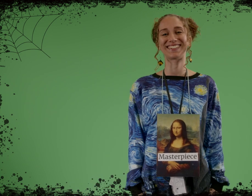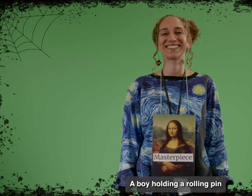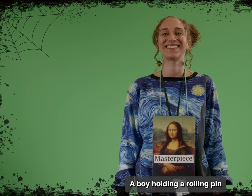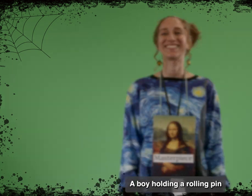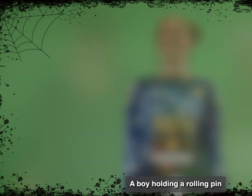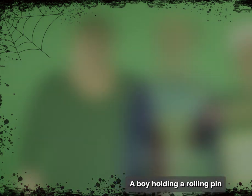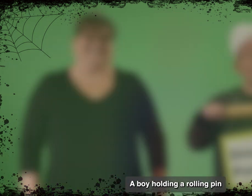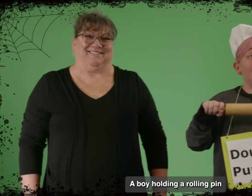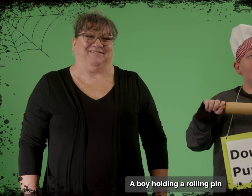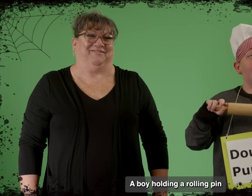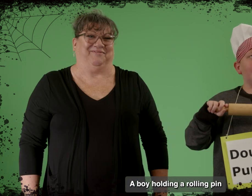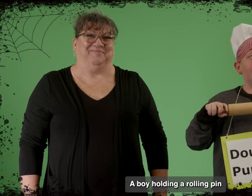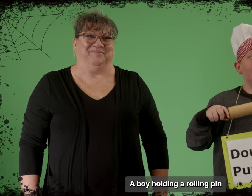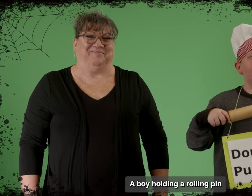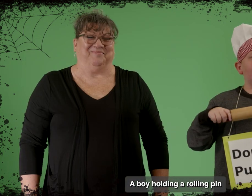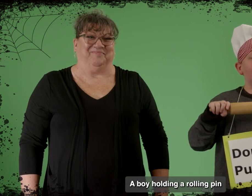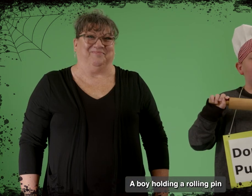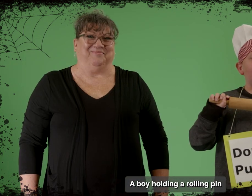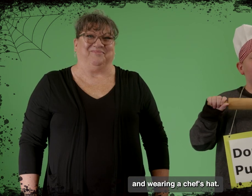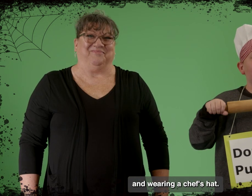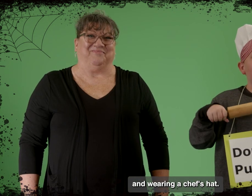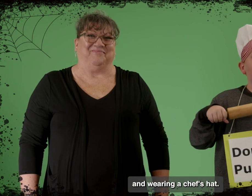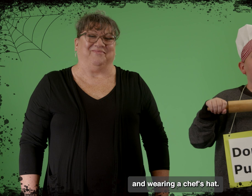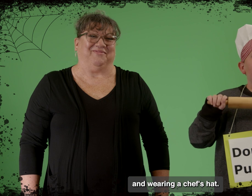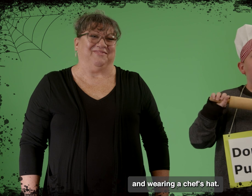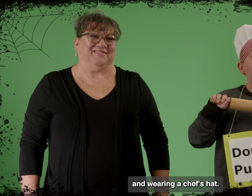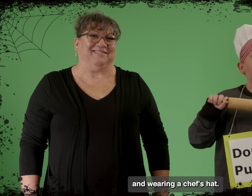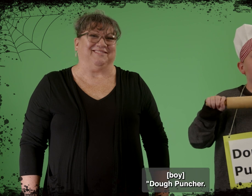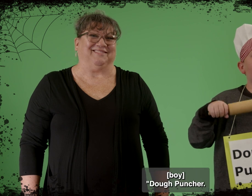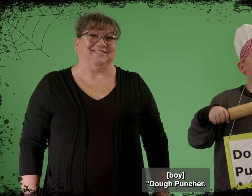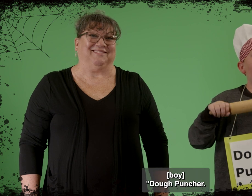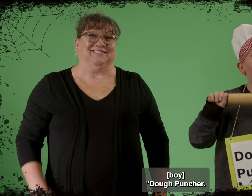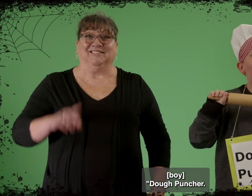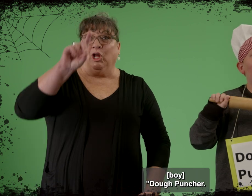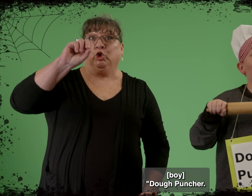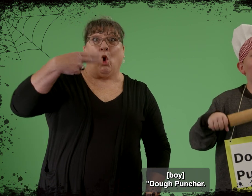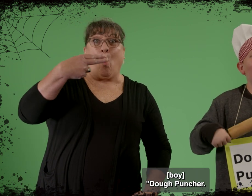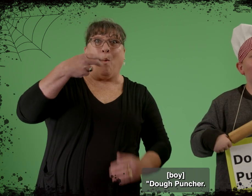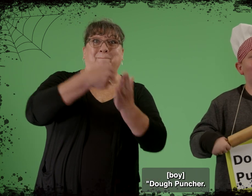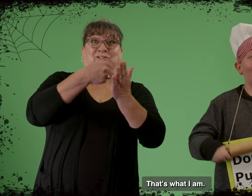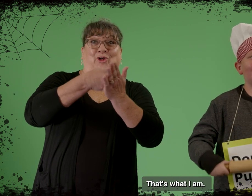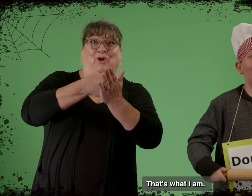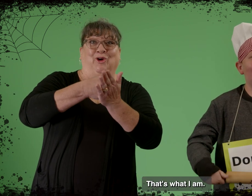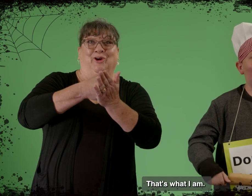A boy holding a rolling pin and wearing a chef's hat. Dough puncher. That's what I am.